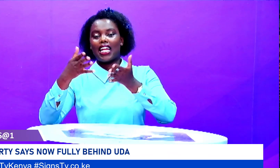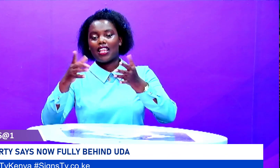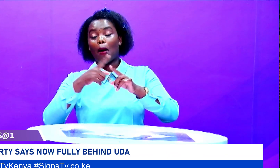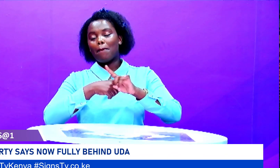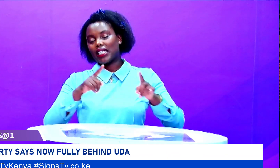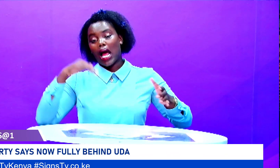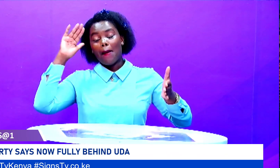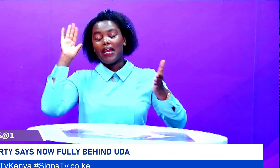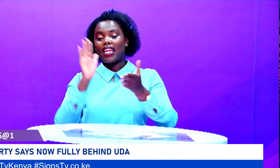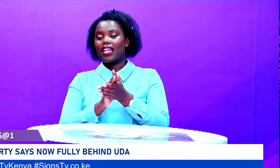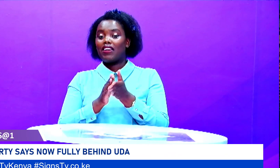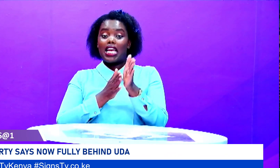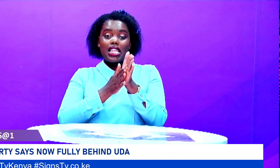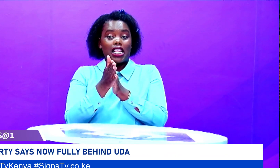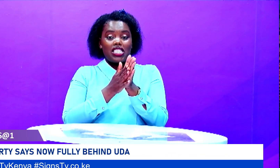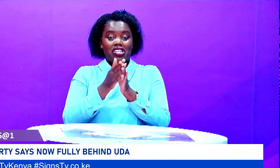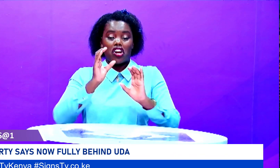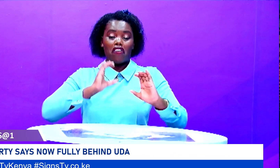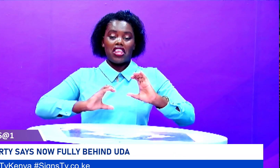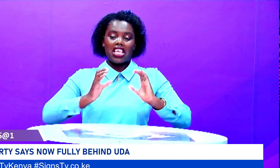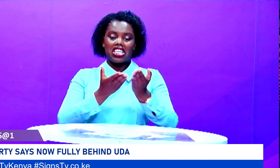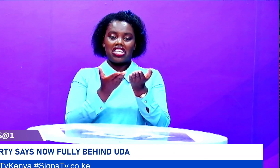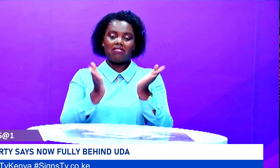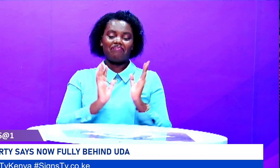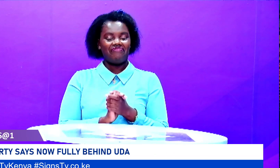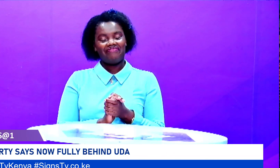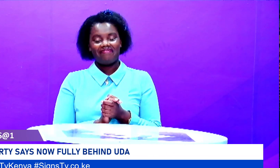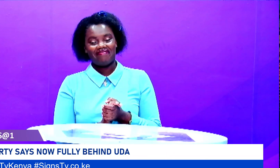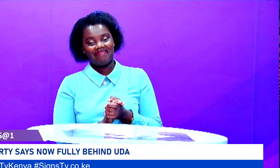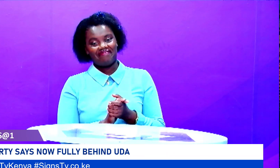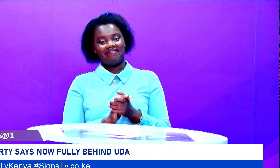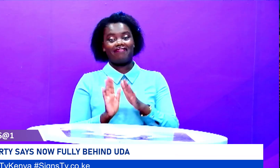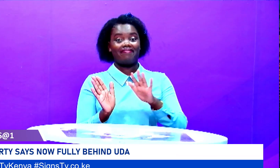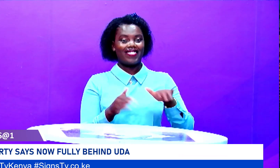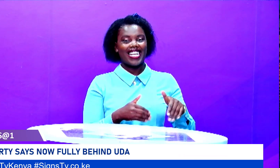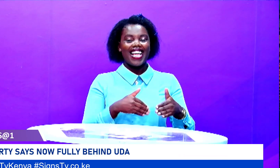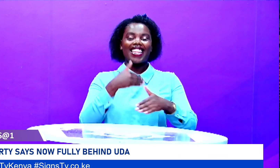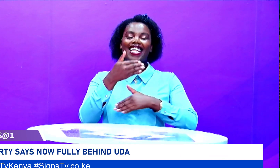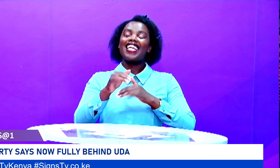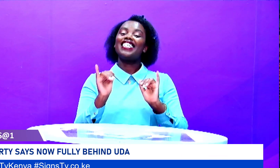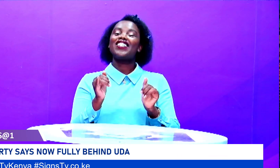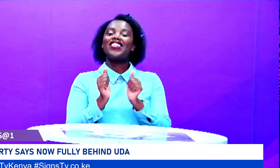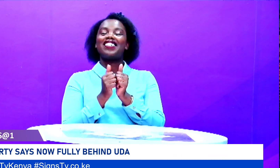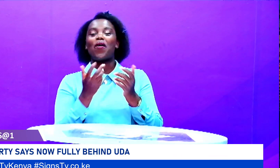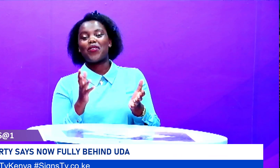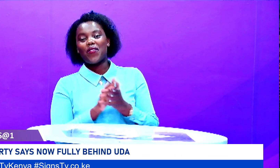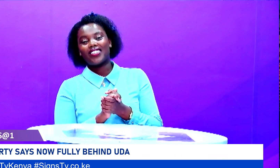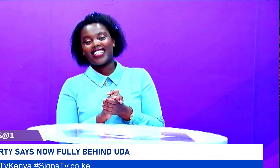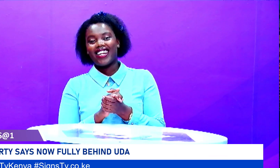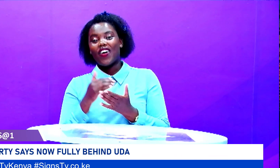know what was signed, but I believe it is the interest of the citizens. On to our next